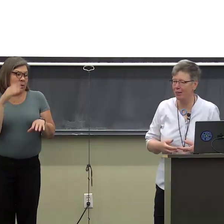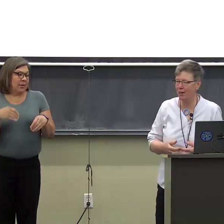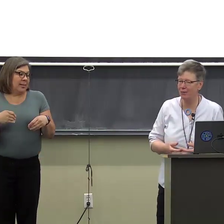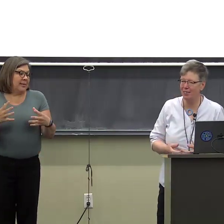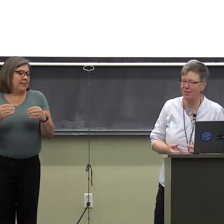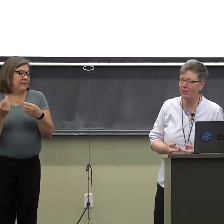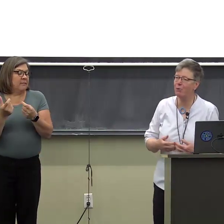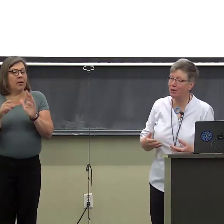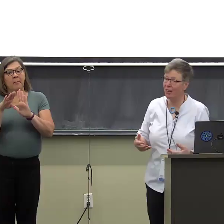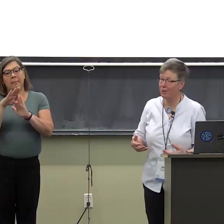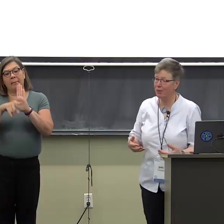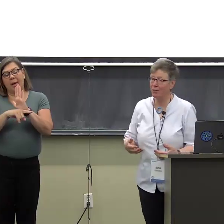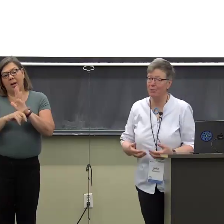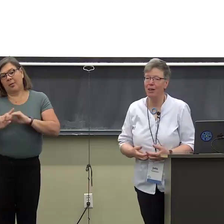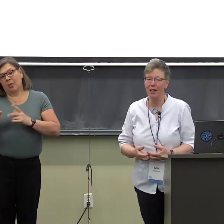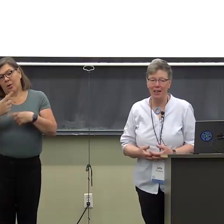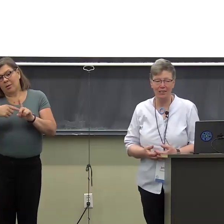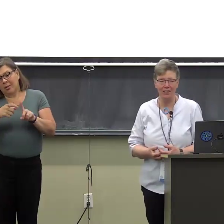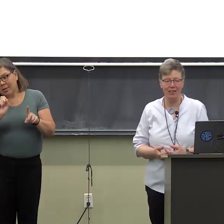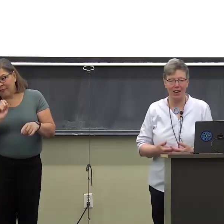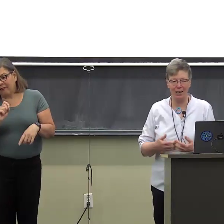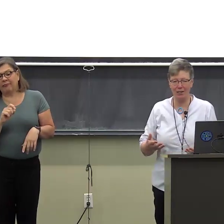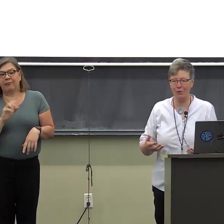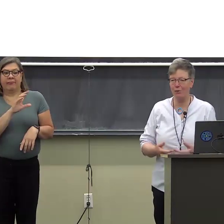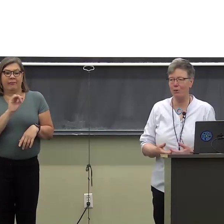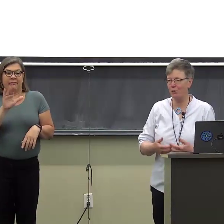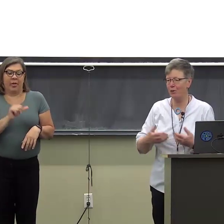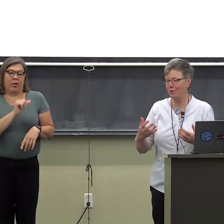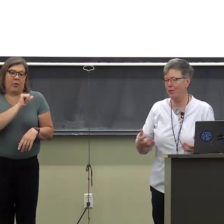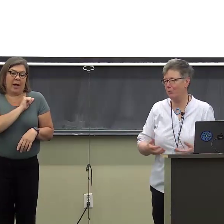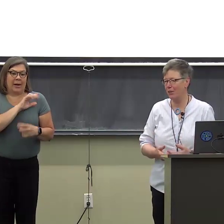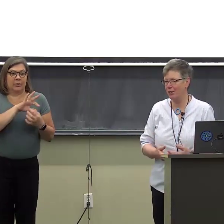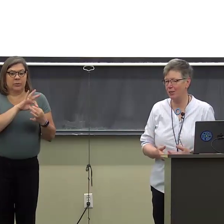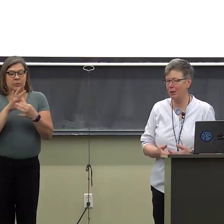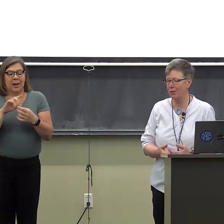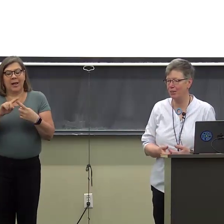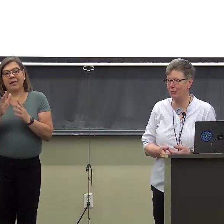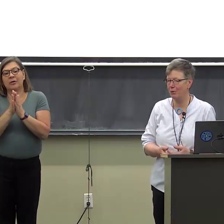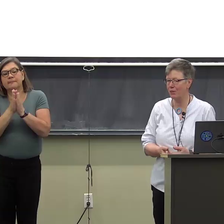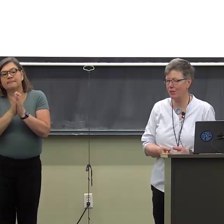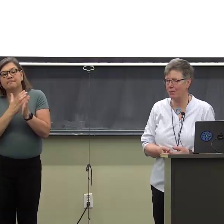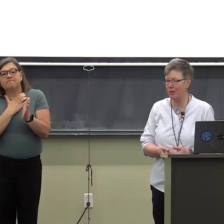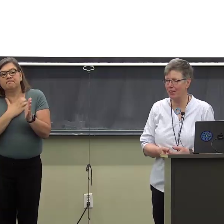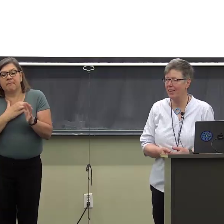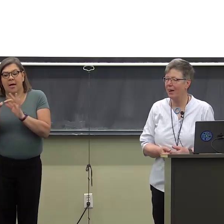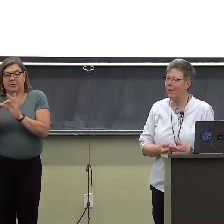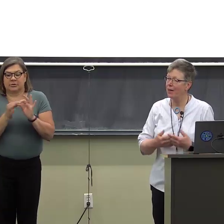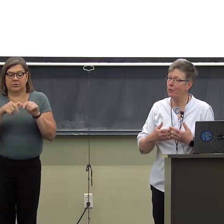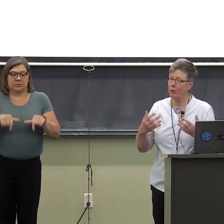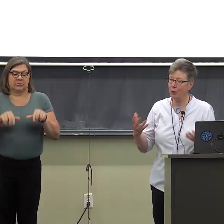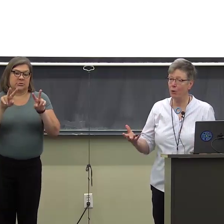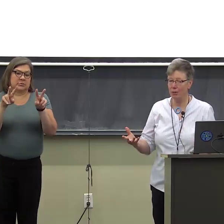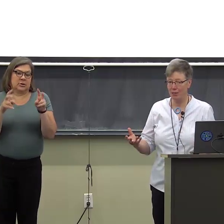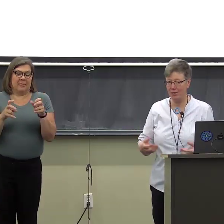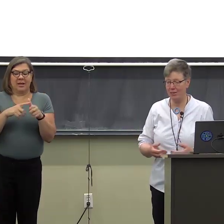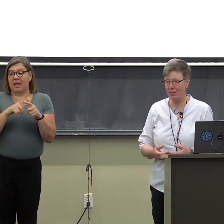bit of a background into where they're coming from and their attitudes towards, or what they're passionate about in terms of this topic. And